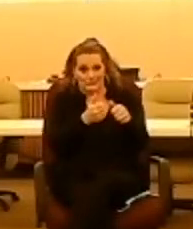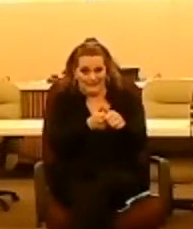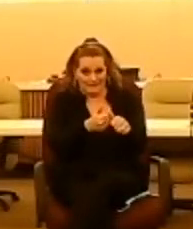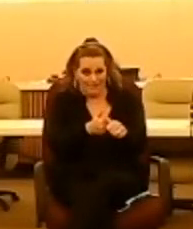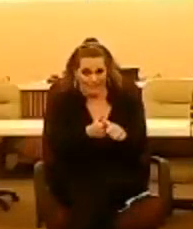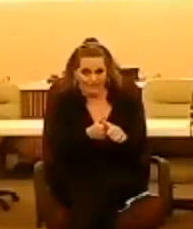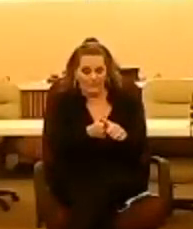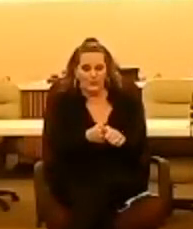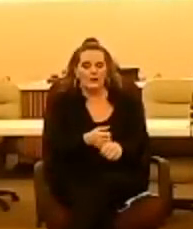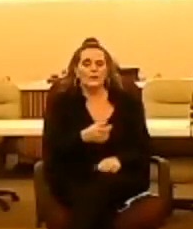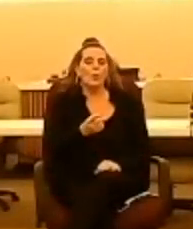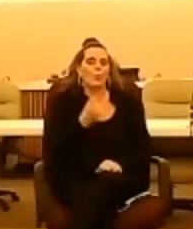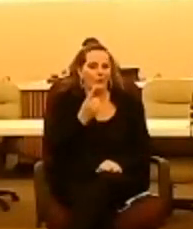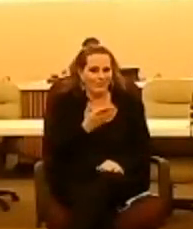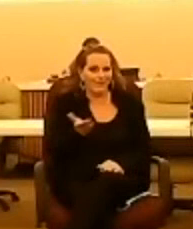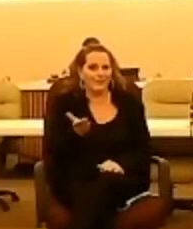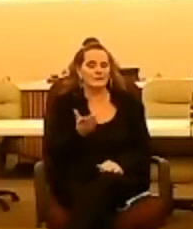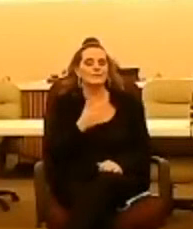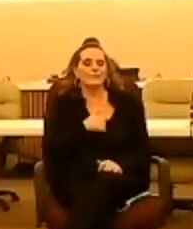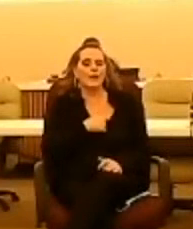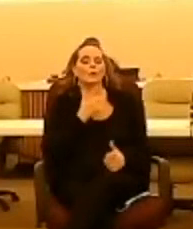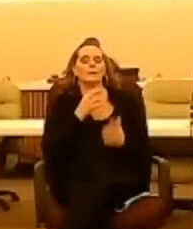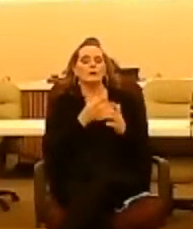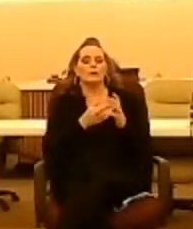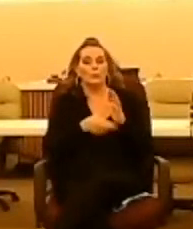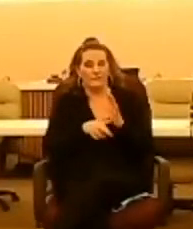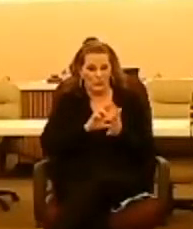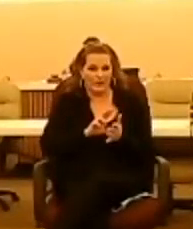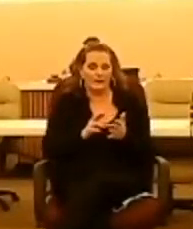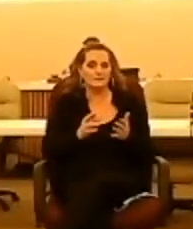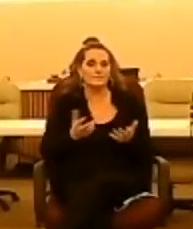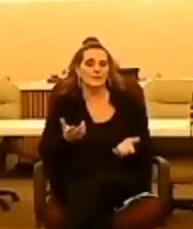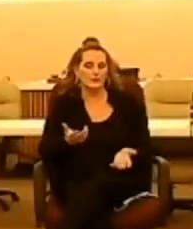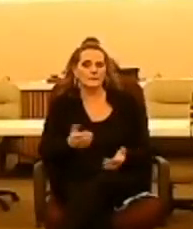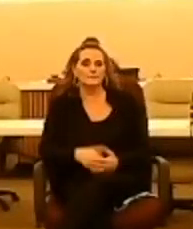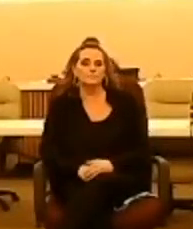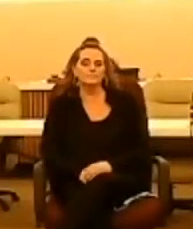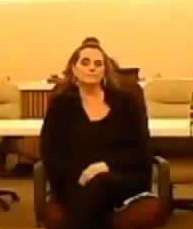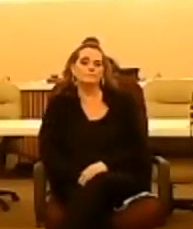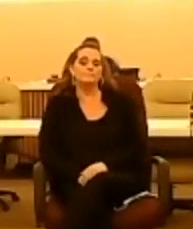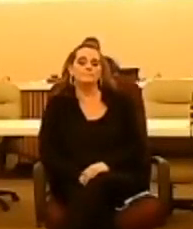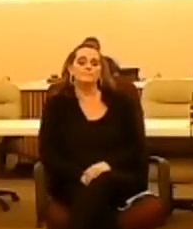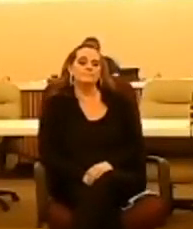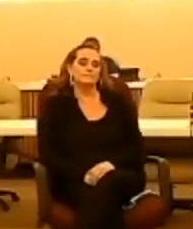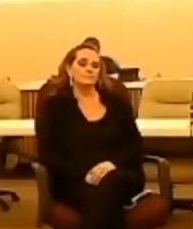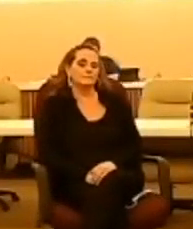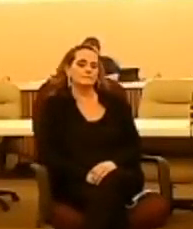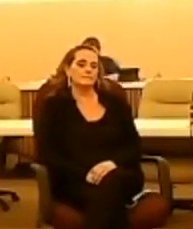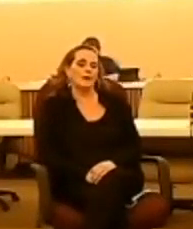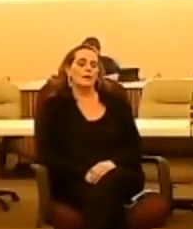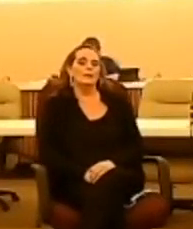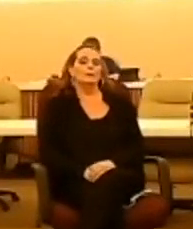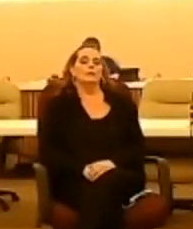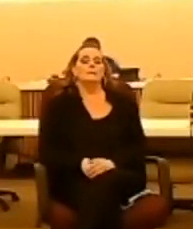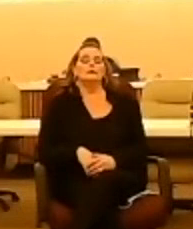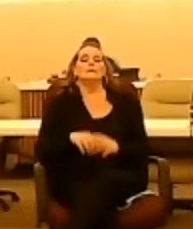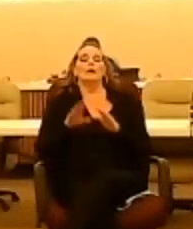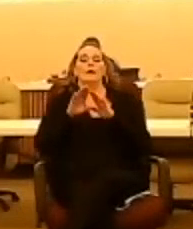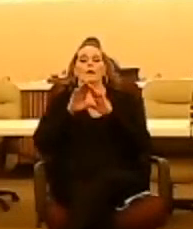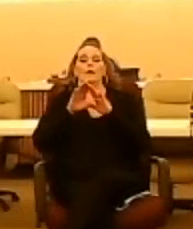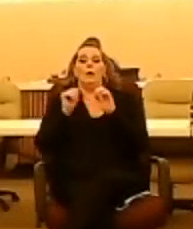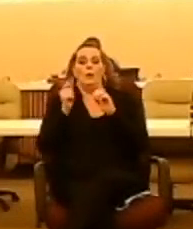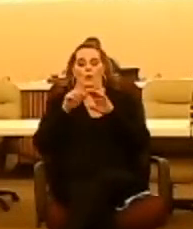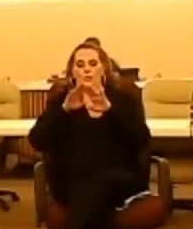one of the things that we are taking a look at is the houses to the west.